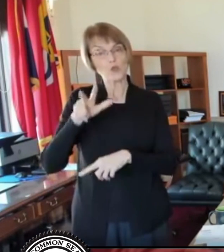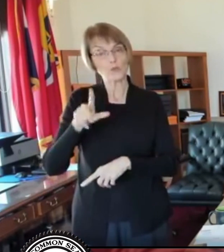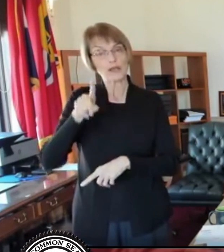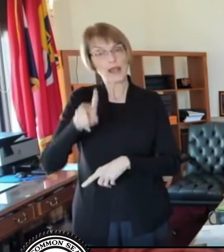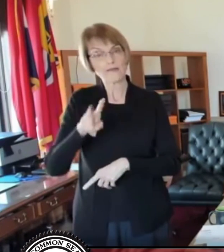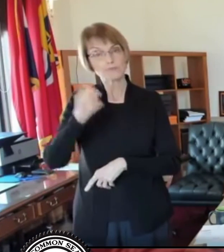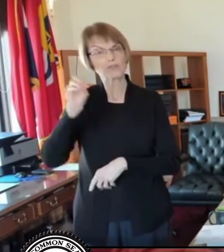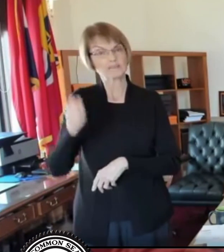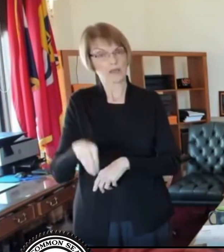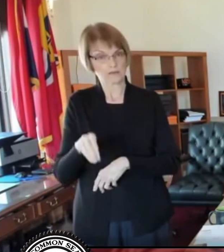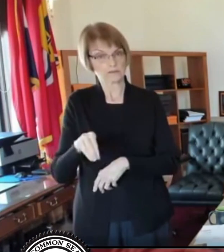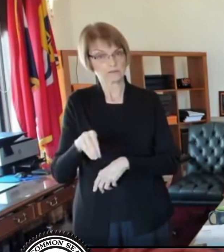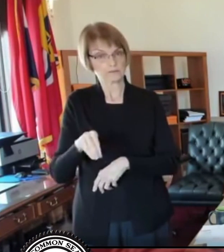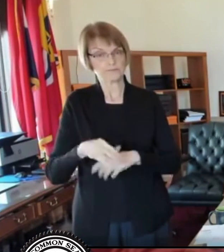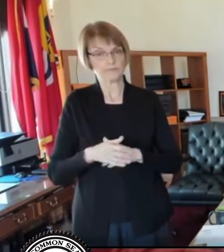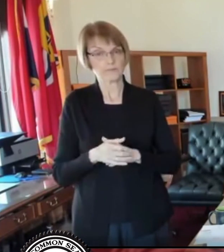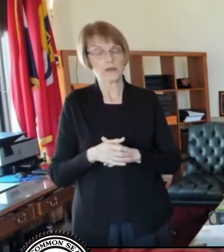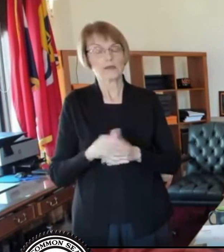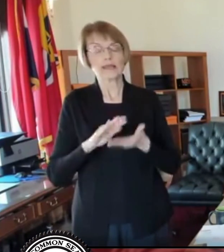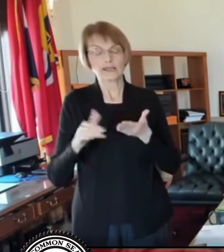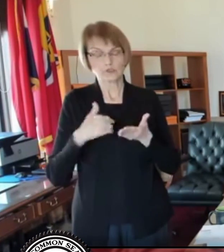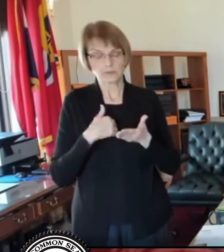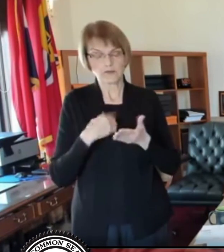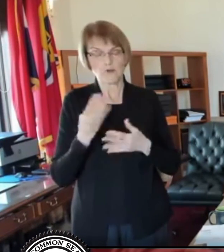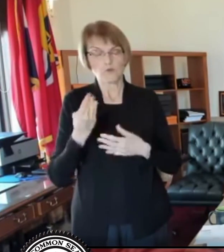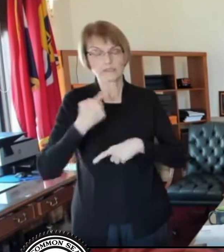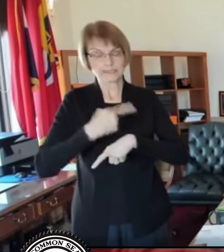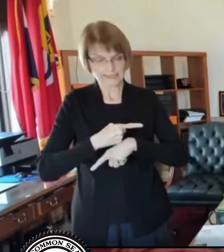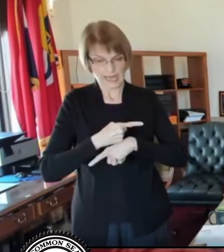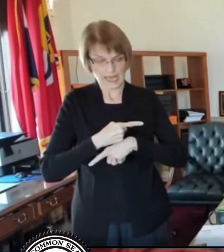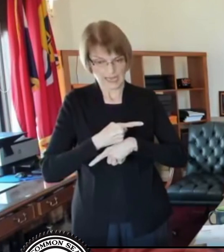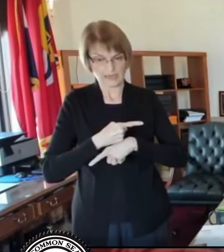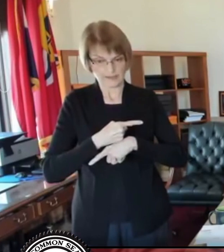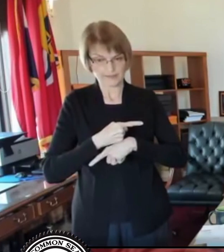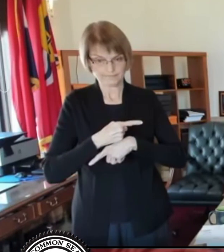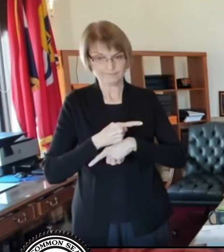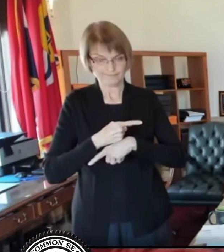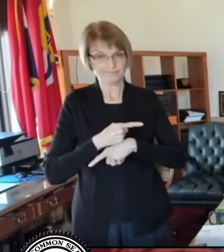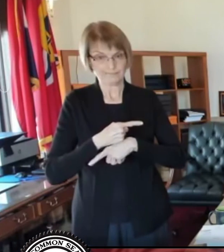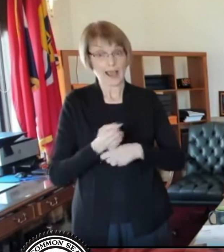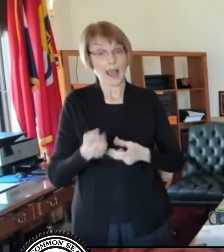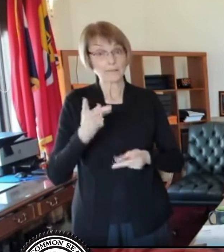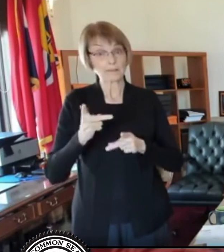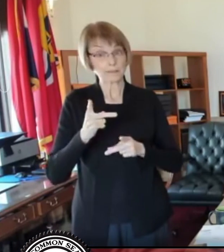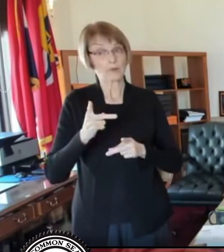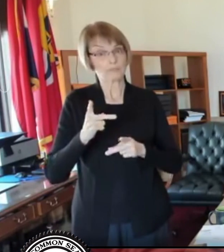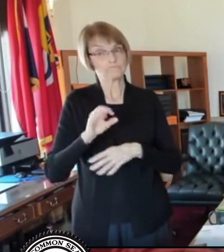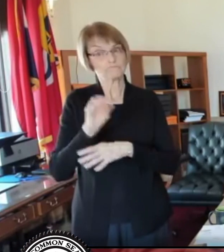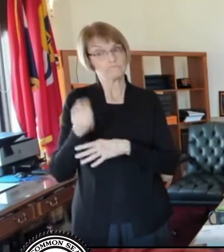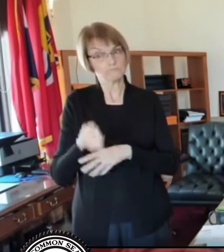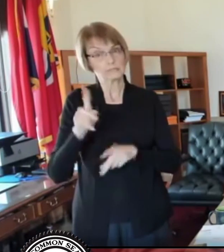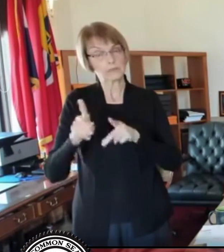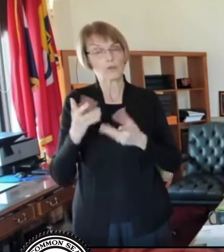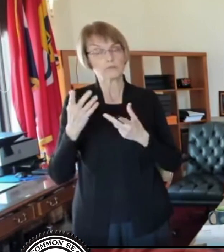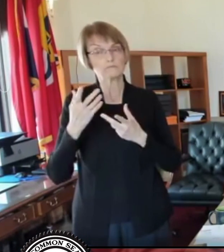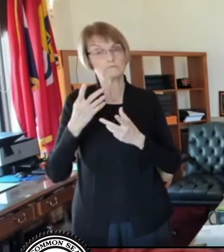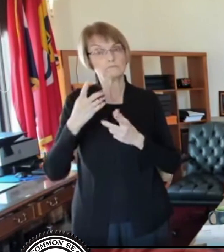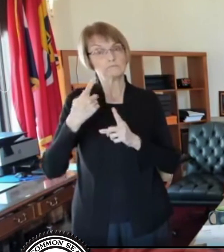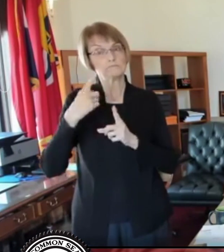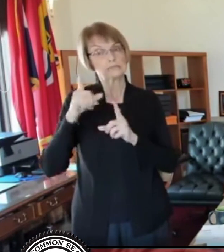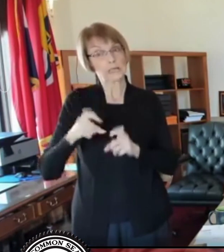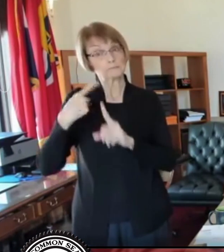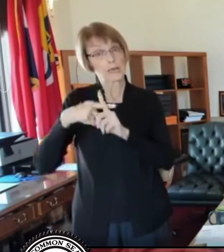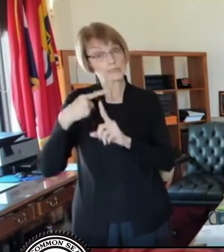3.5%. Excuse me, that's a 14-day positivity rate of about 3.5%. So again, that's